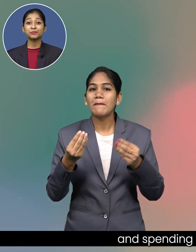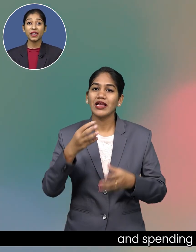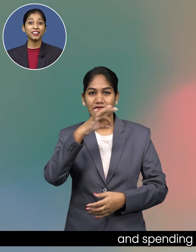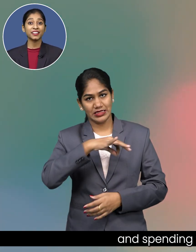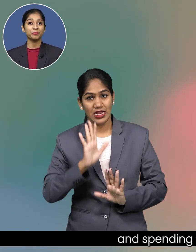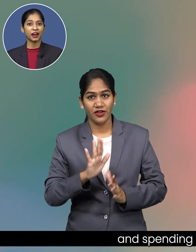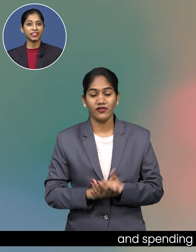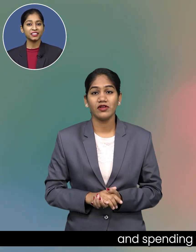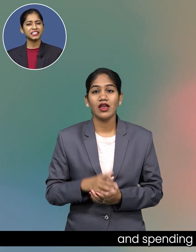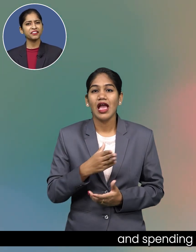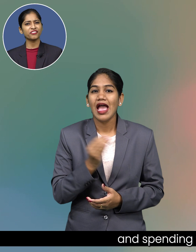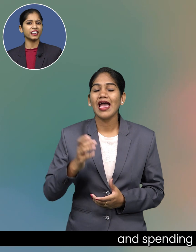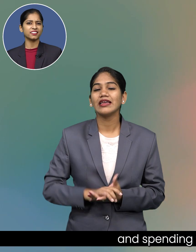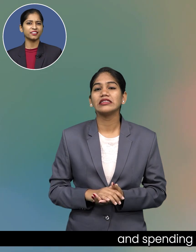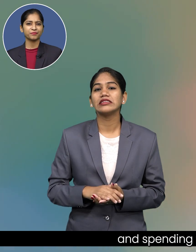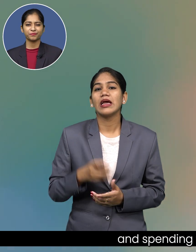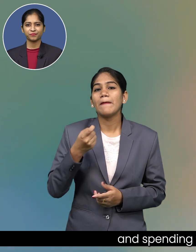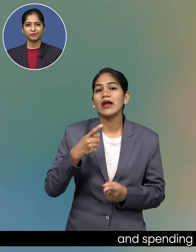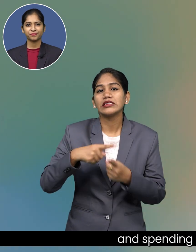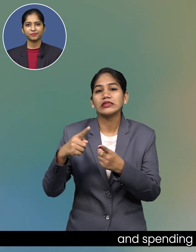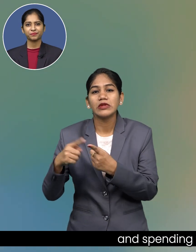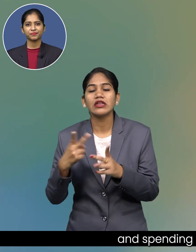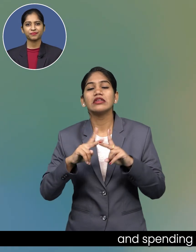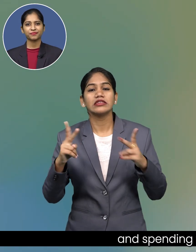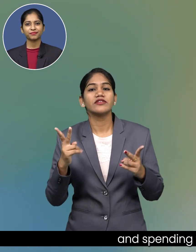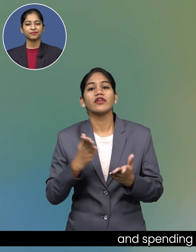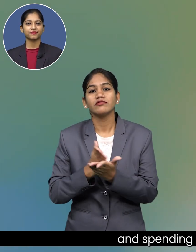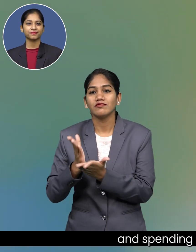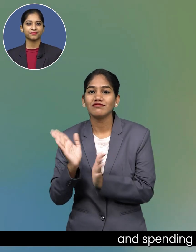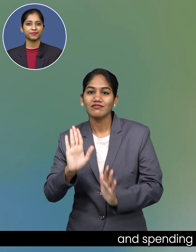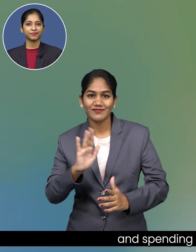and spending their money differently.